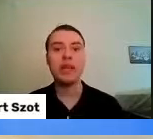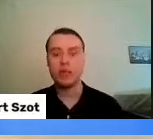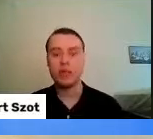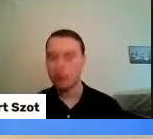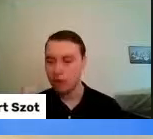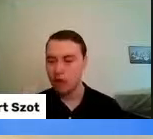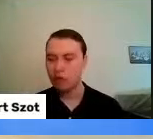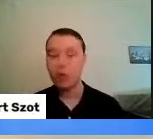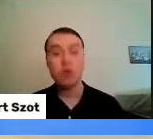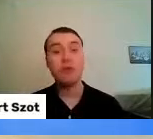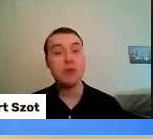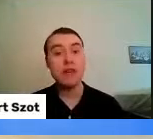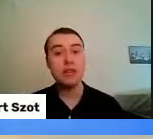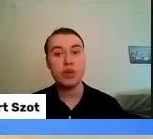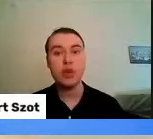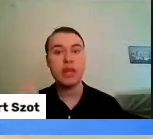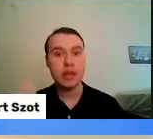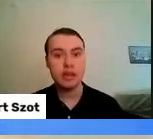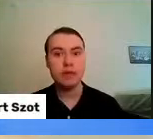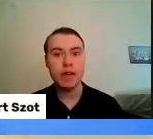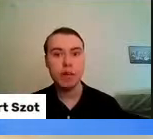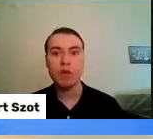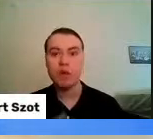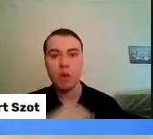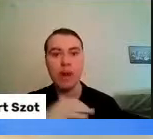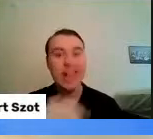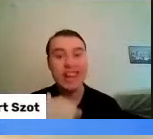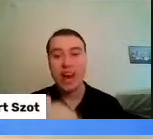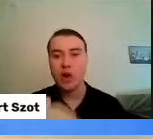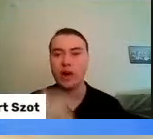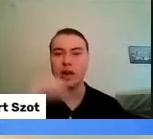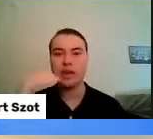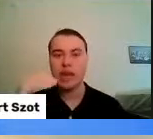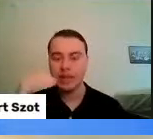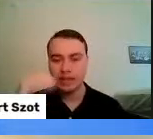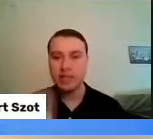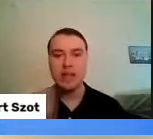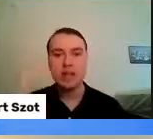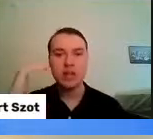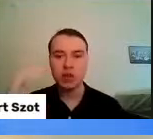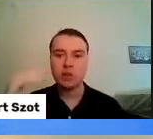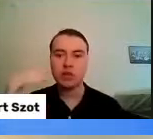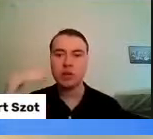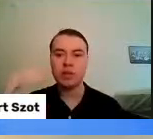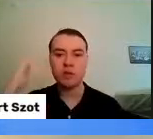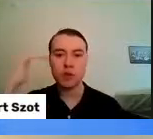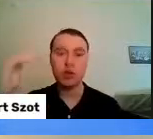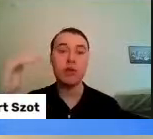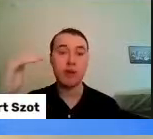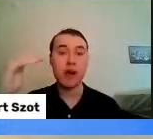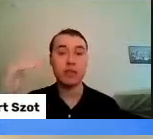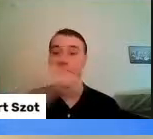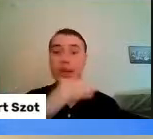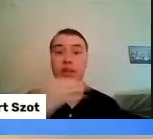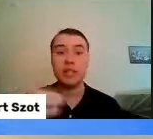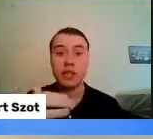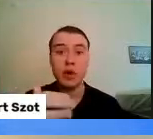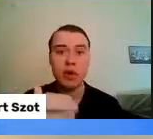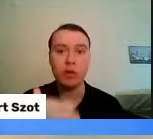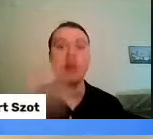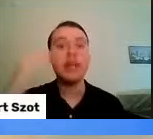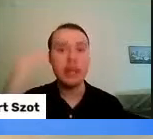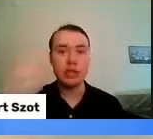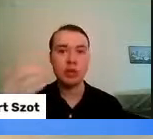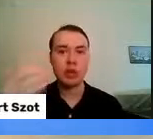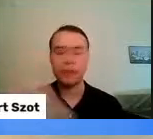help, cut through your roof if you need to, get an inflatable. If you are in an area that is seeing storm surge up to the first level of your house, that's the